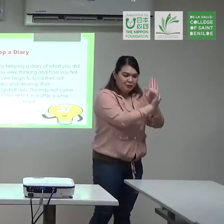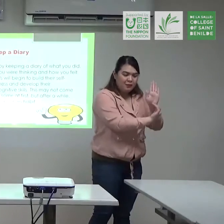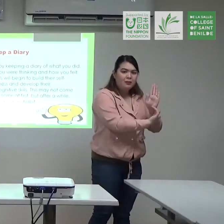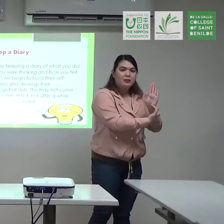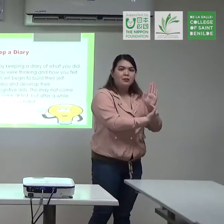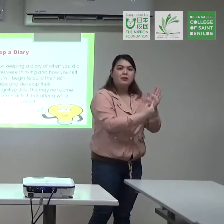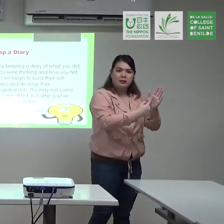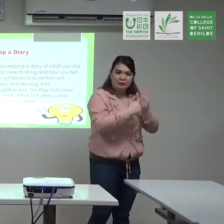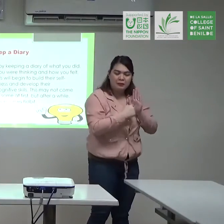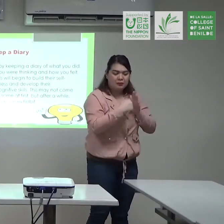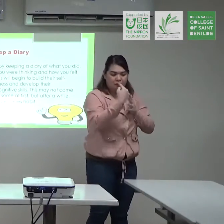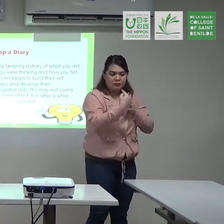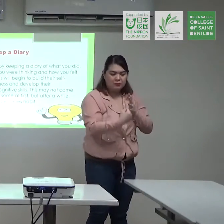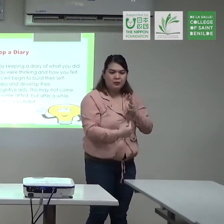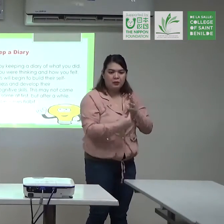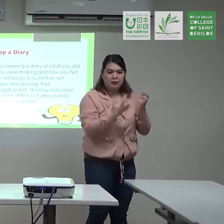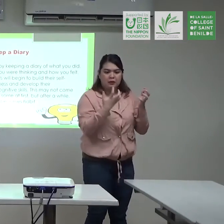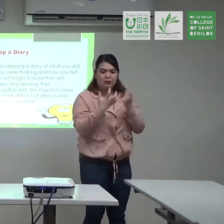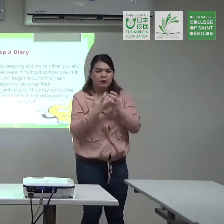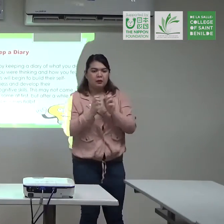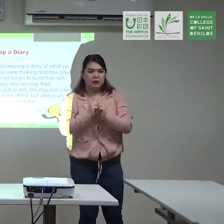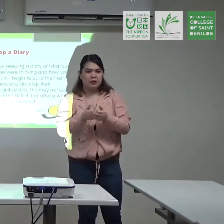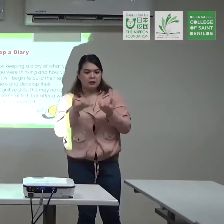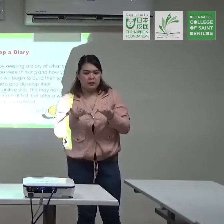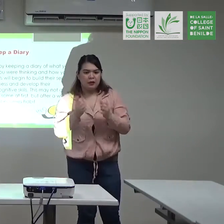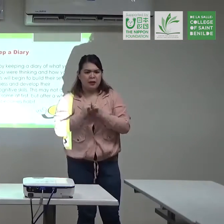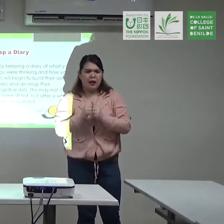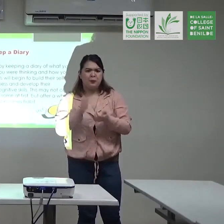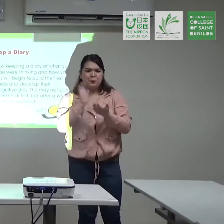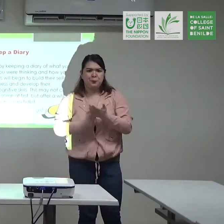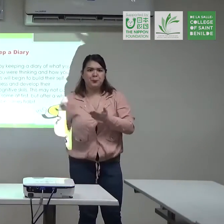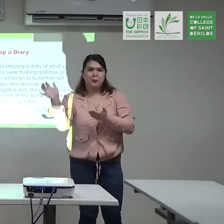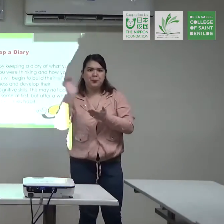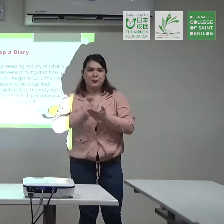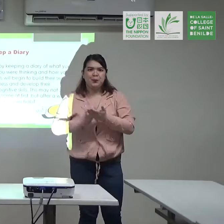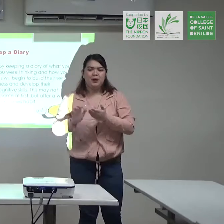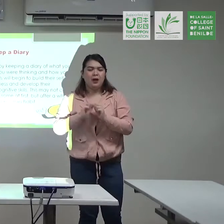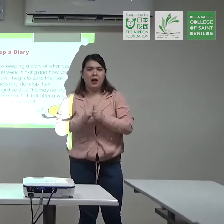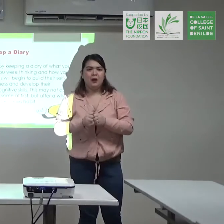required. How do you go about